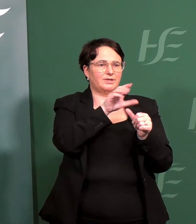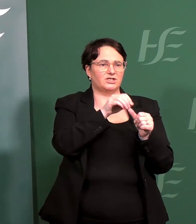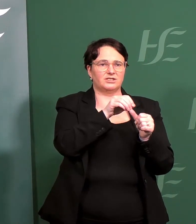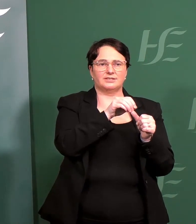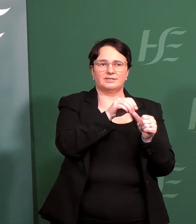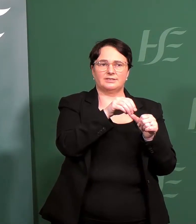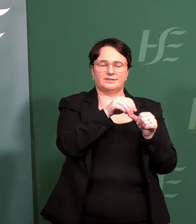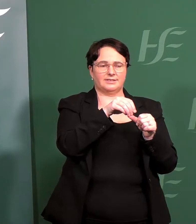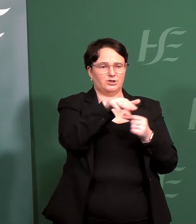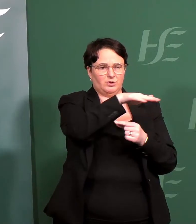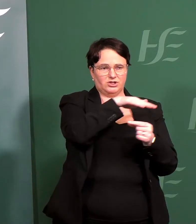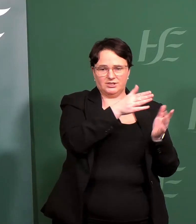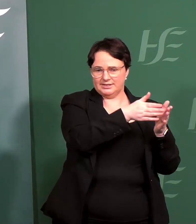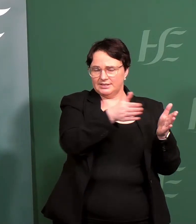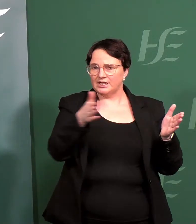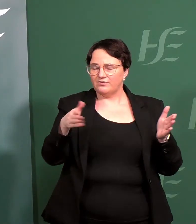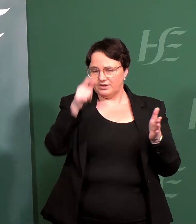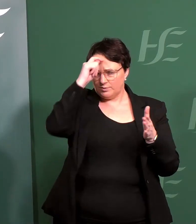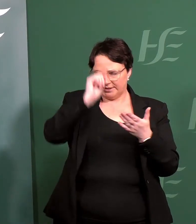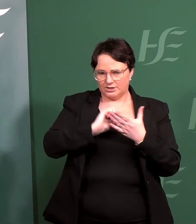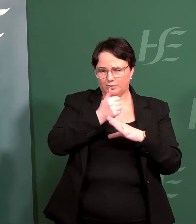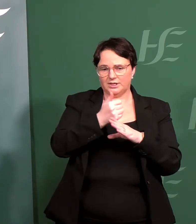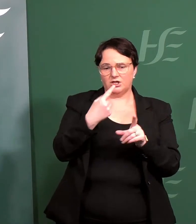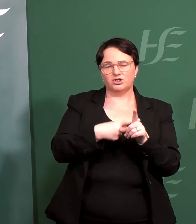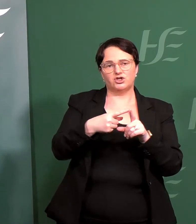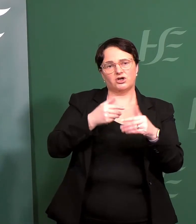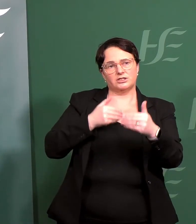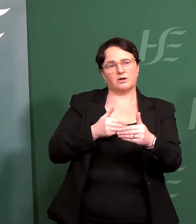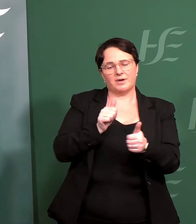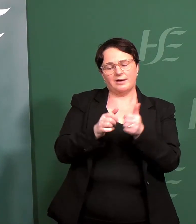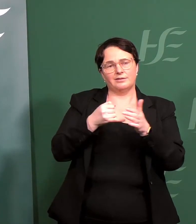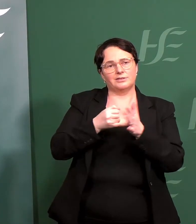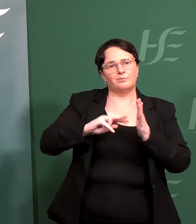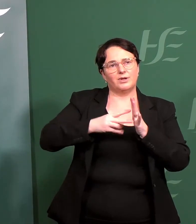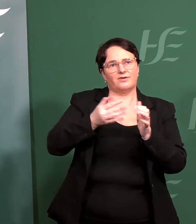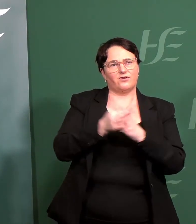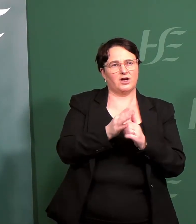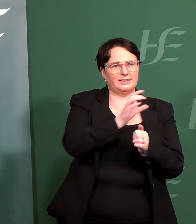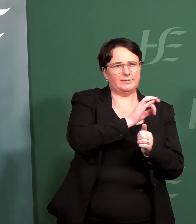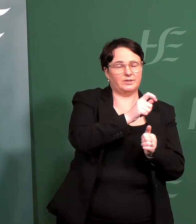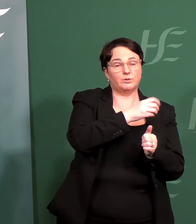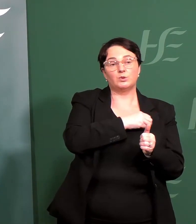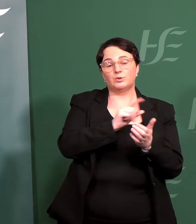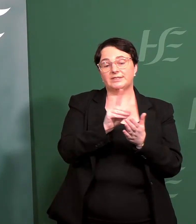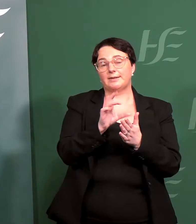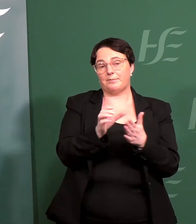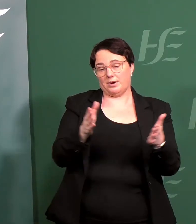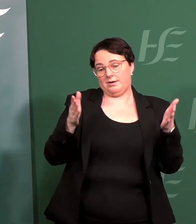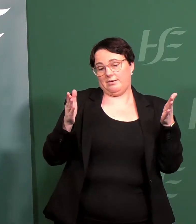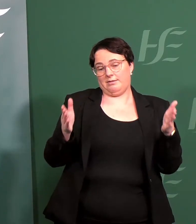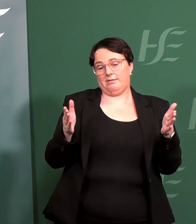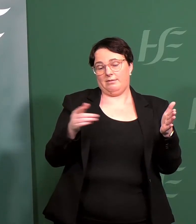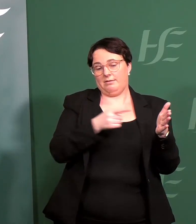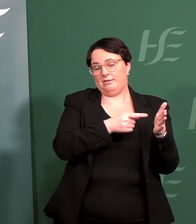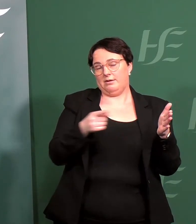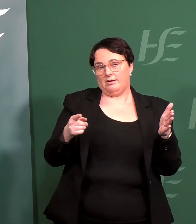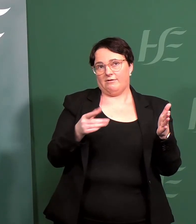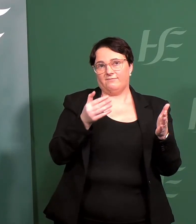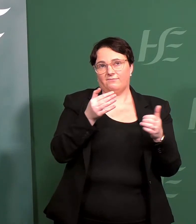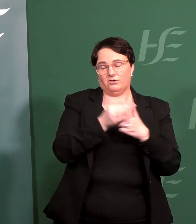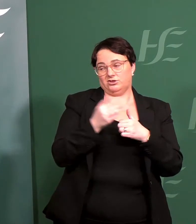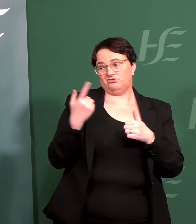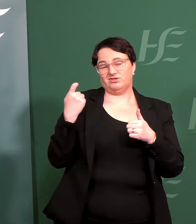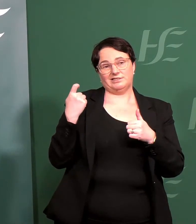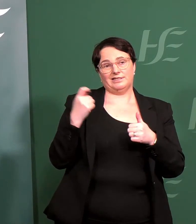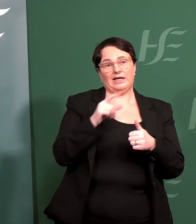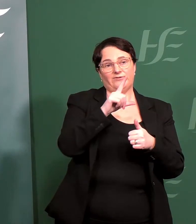at the experience of what we put in place to a short-term action plan in the period of September to December, of just 2021 gone